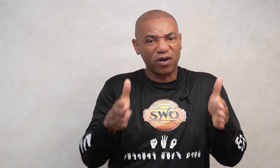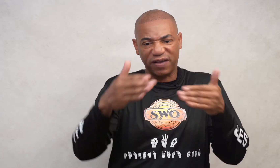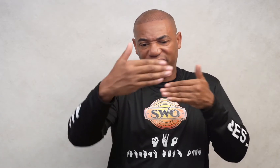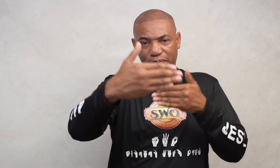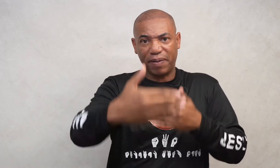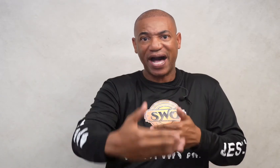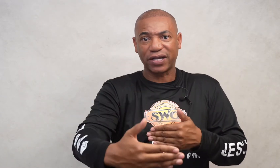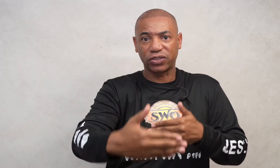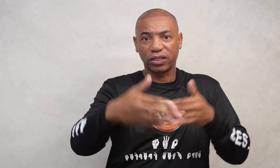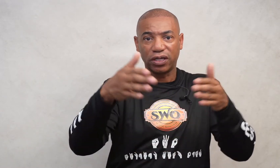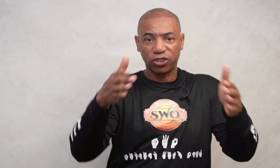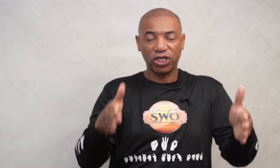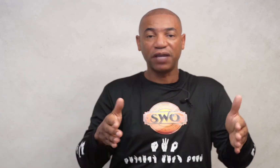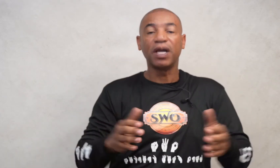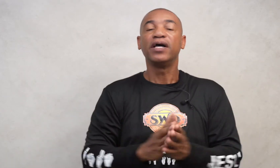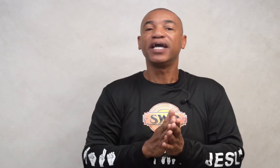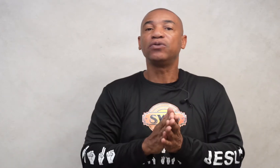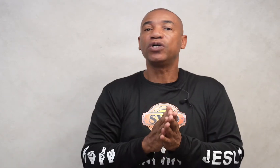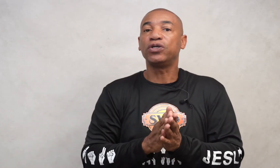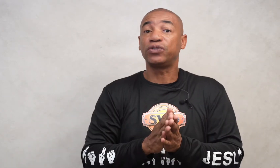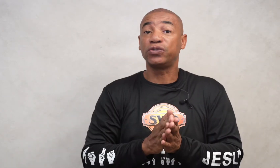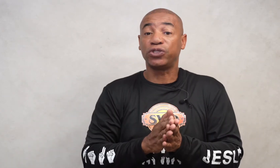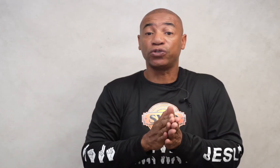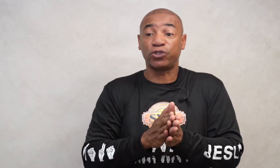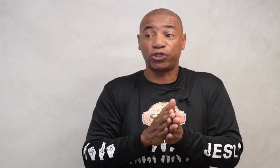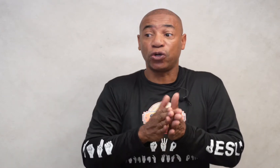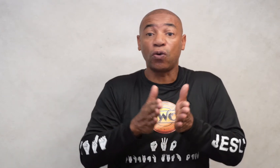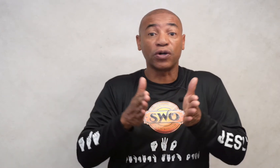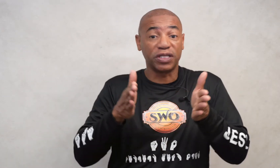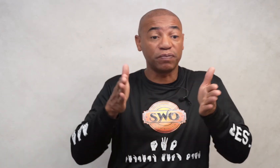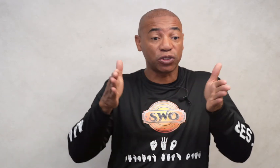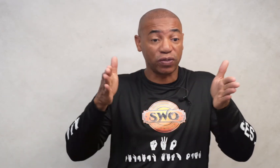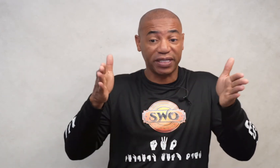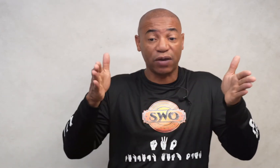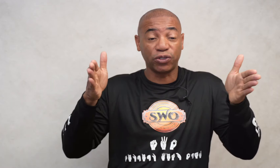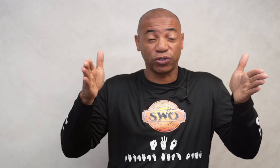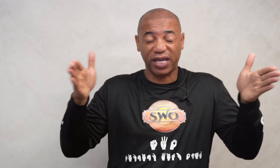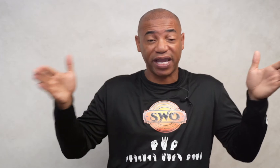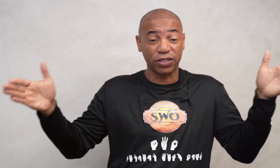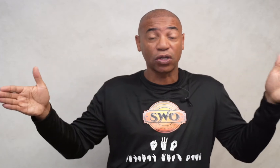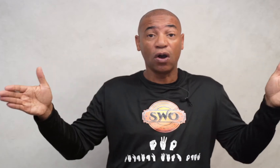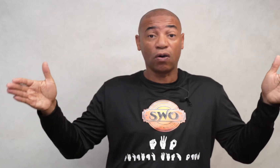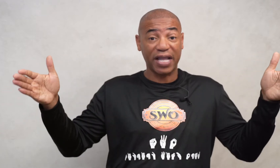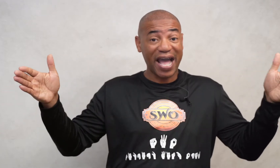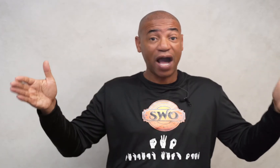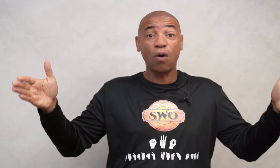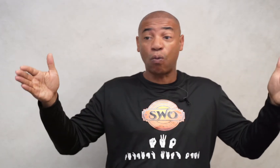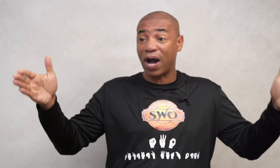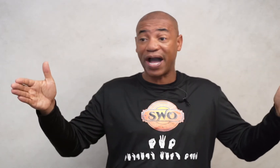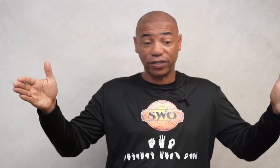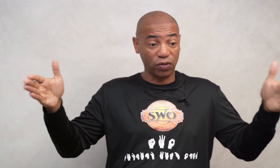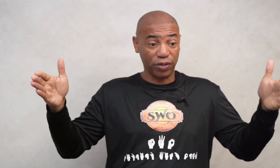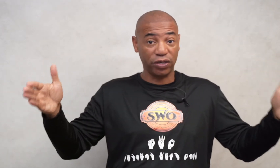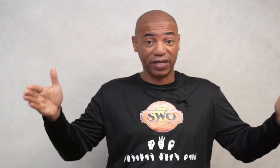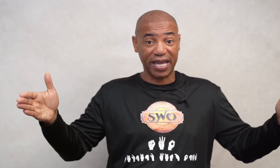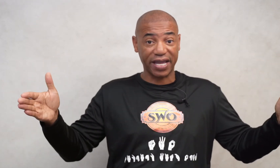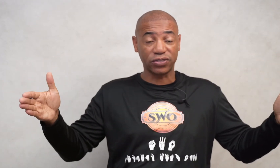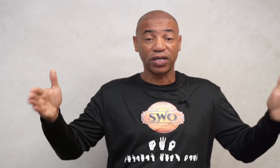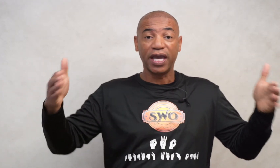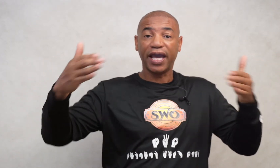a box shape. And what you'll do is you'll show or demonstrate that with your hands on how wide you bring your hands, and then